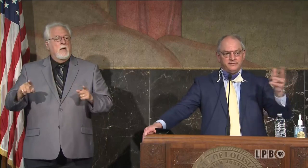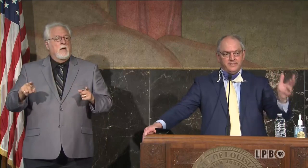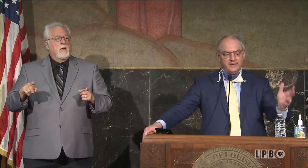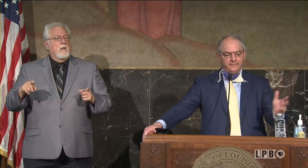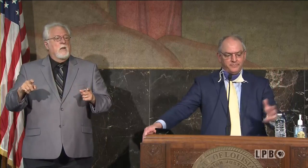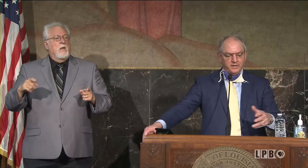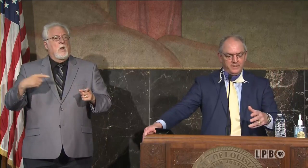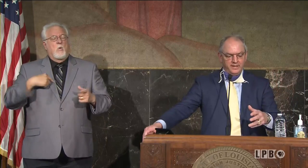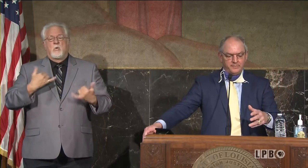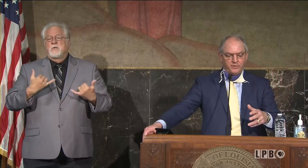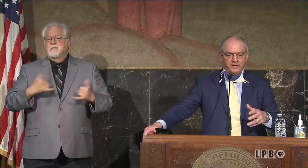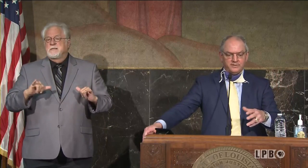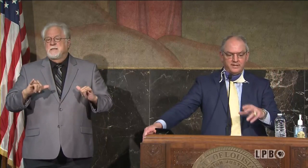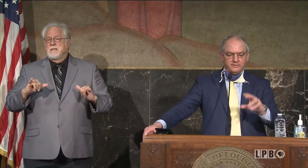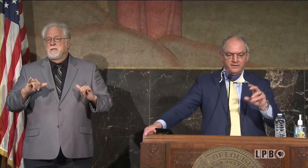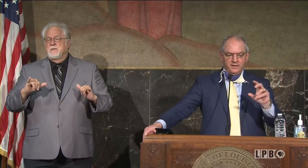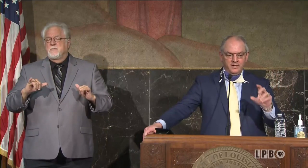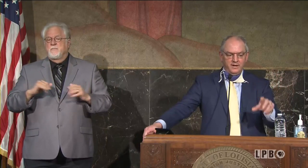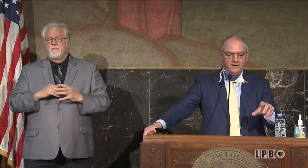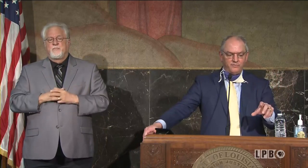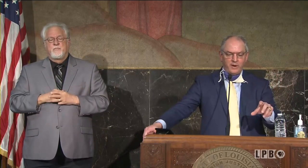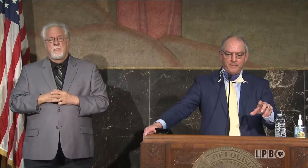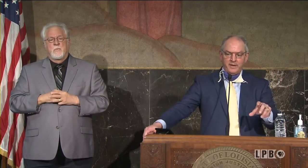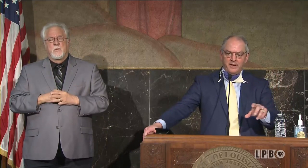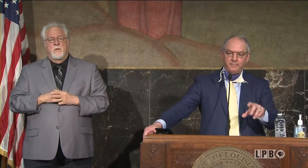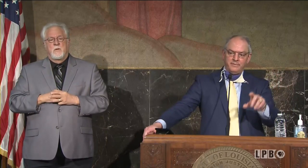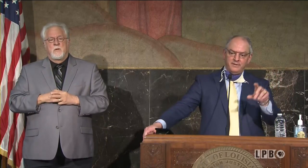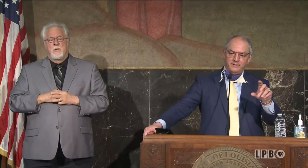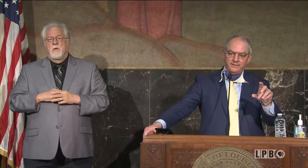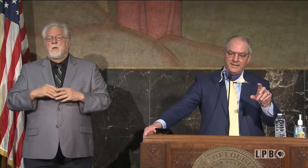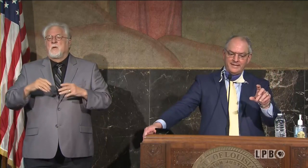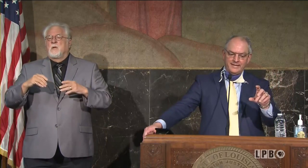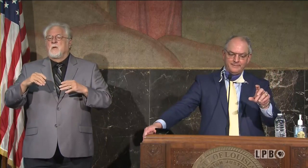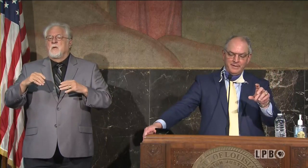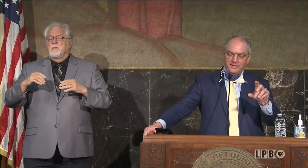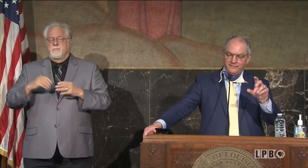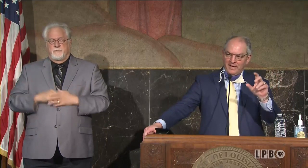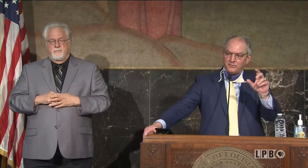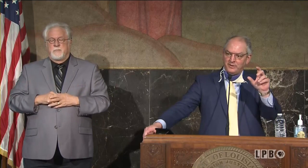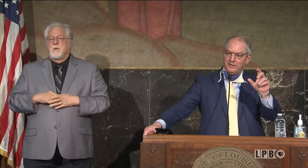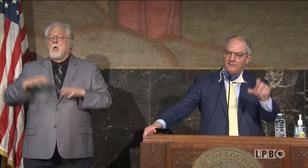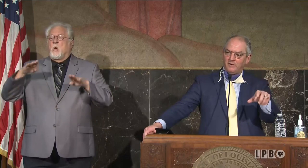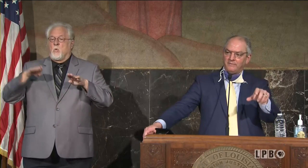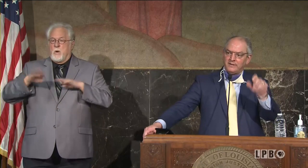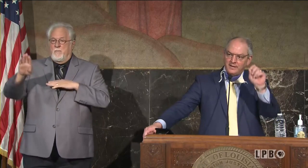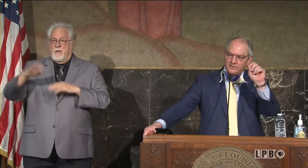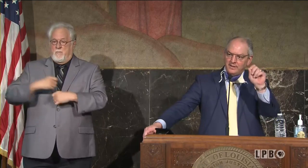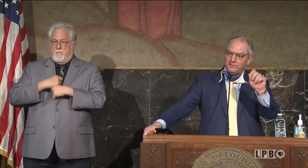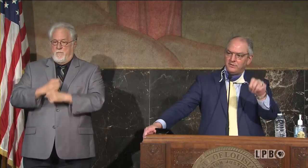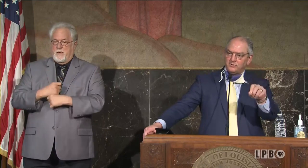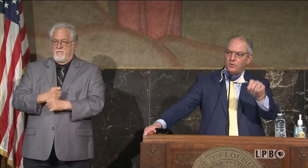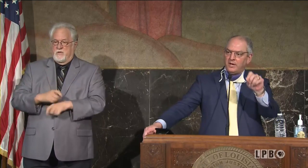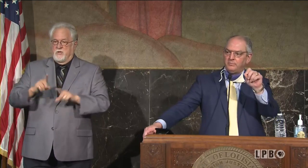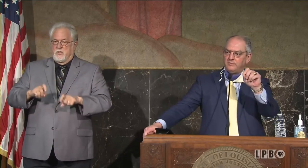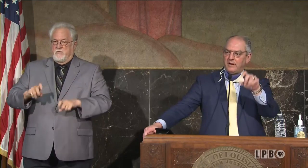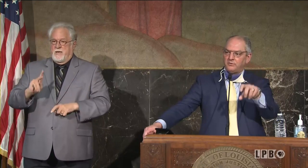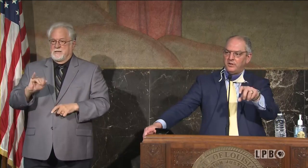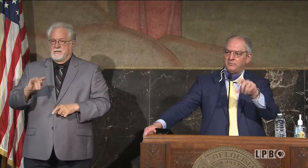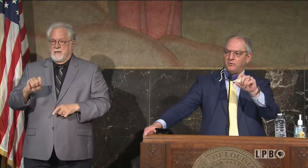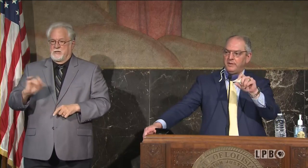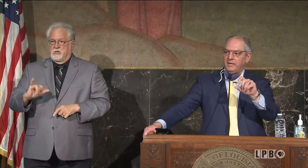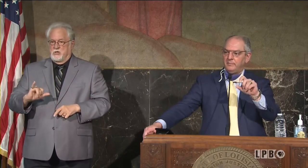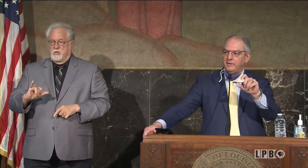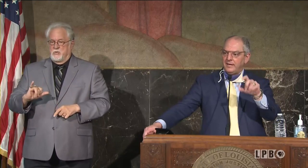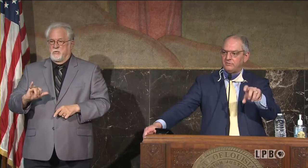we're still in the process of ramping up the manufacturing of all of the test kits, the swabs, the